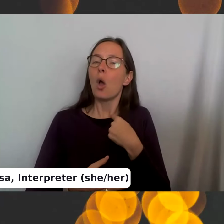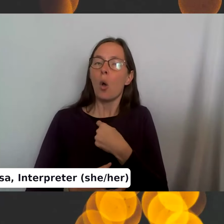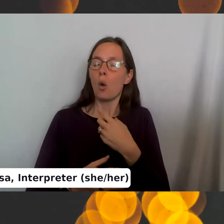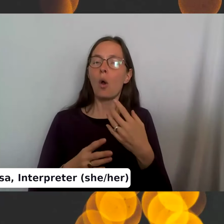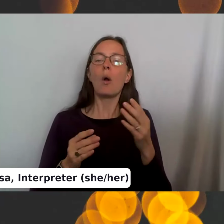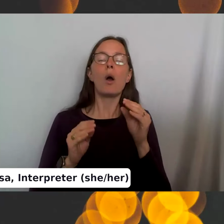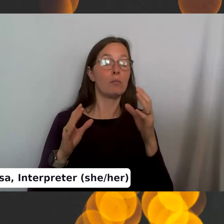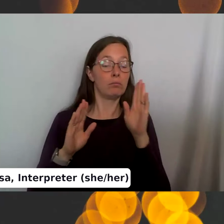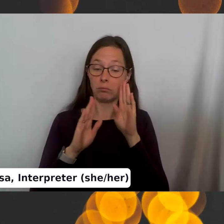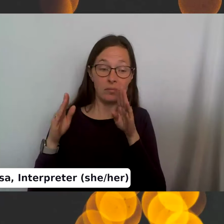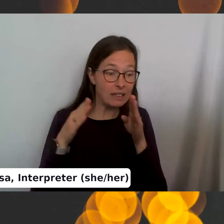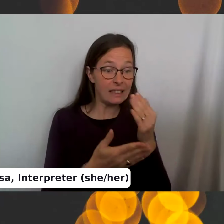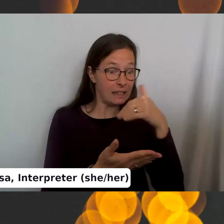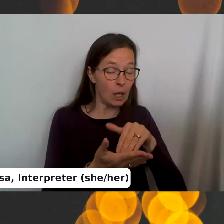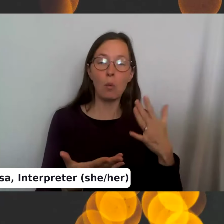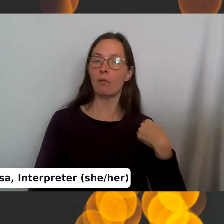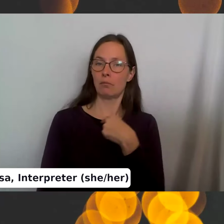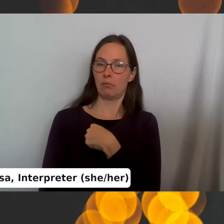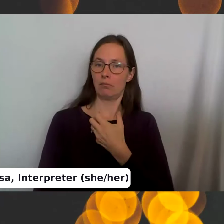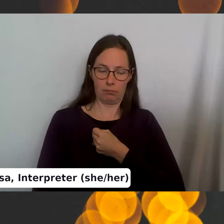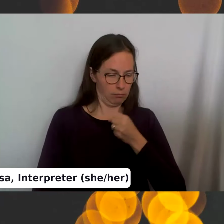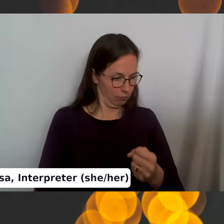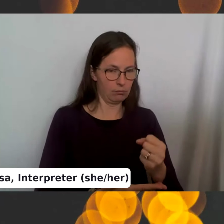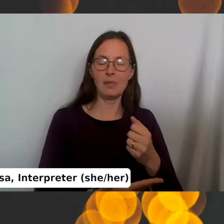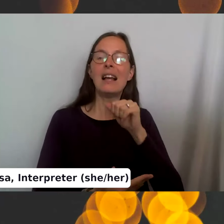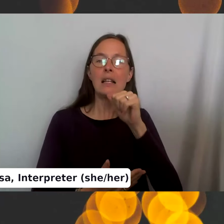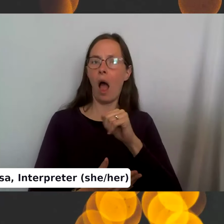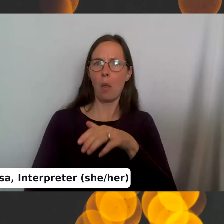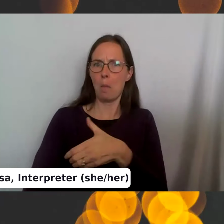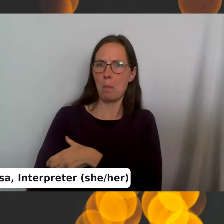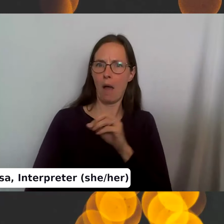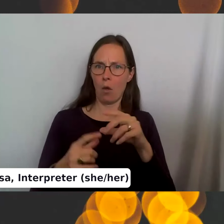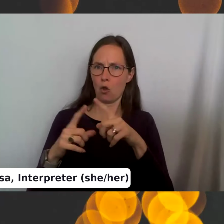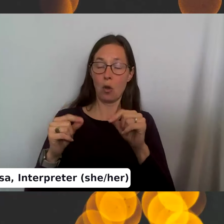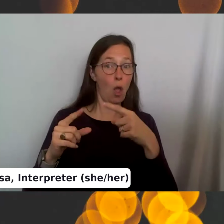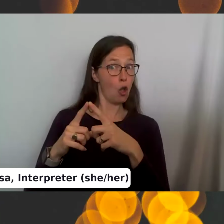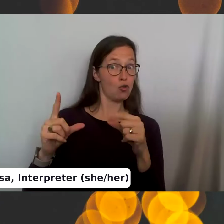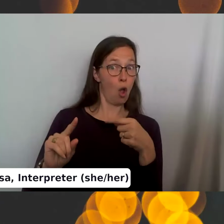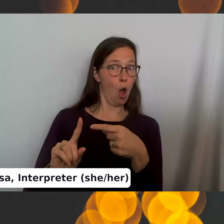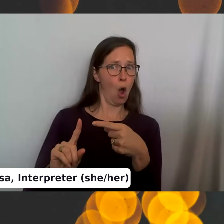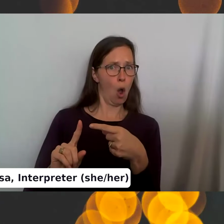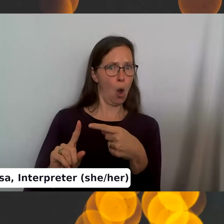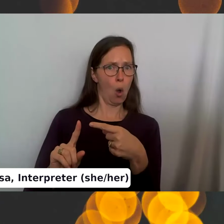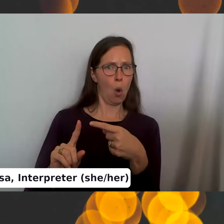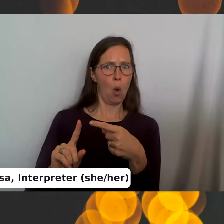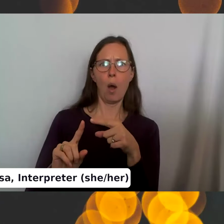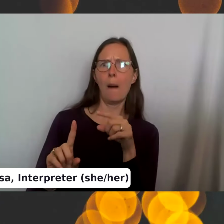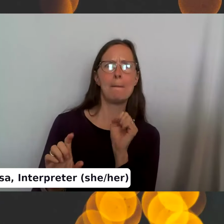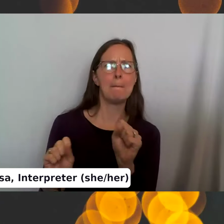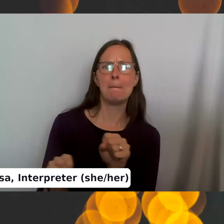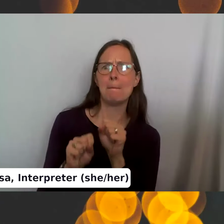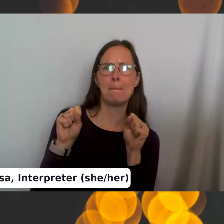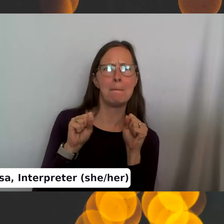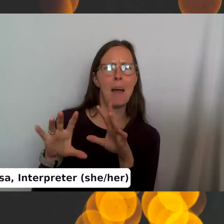than putting the power of the cards at the center, as if the cards are so